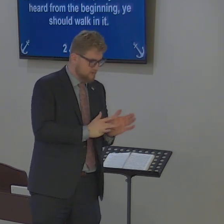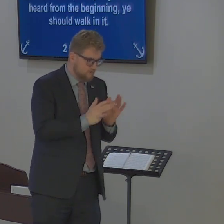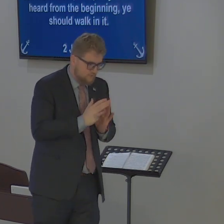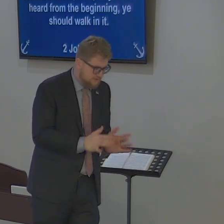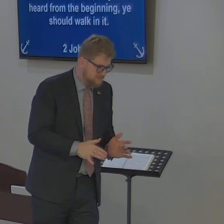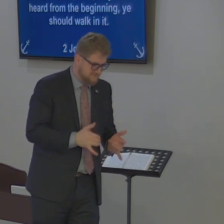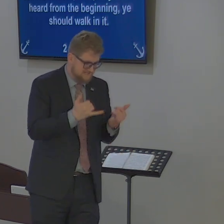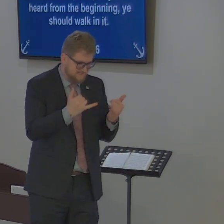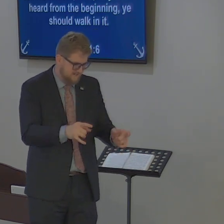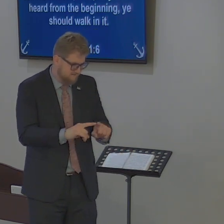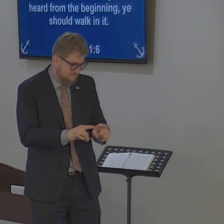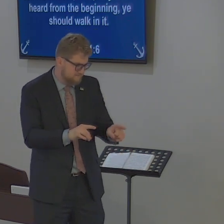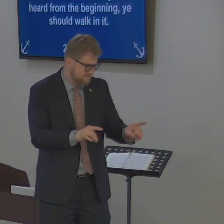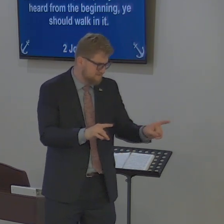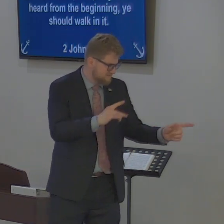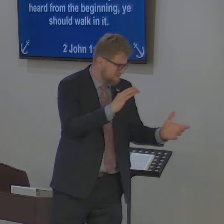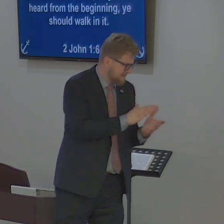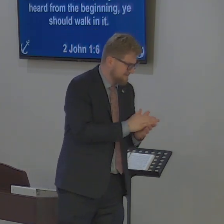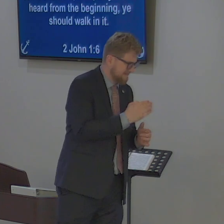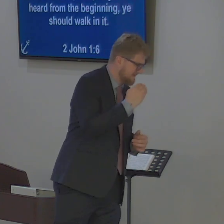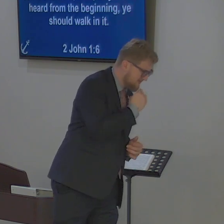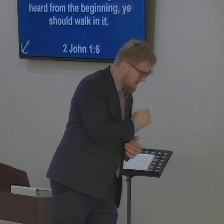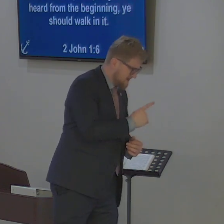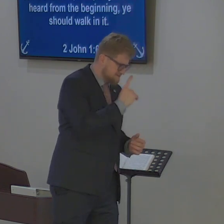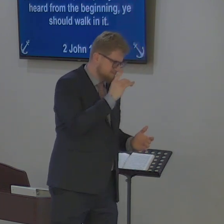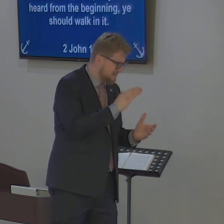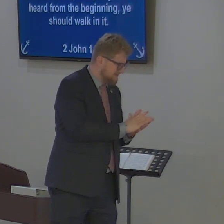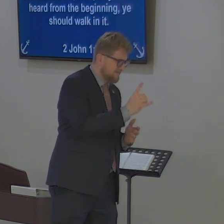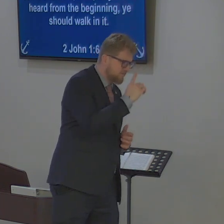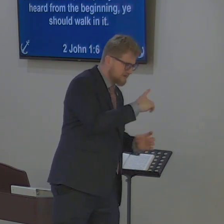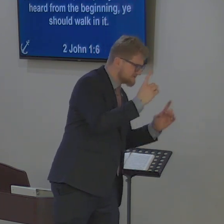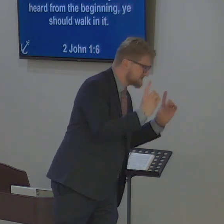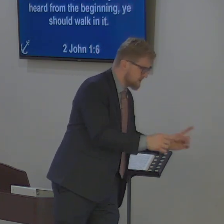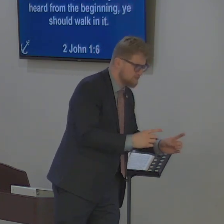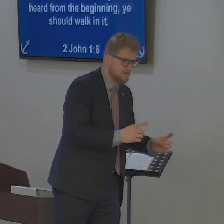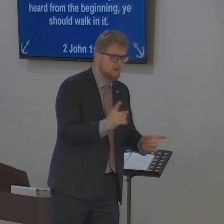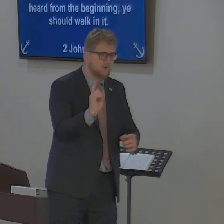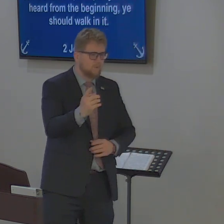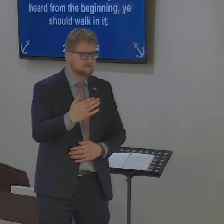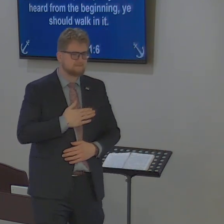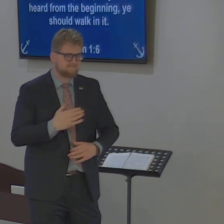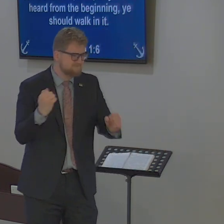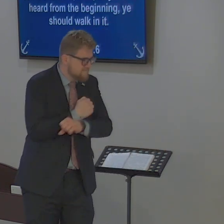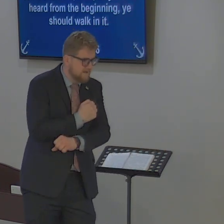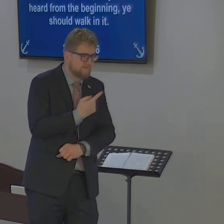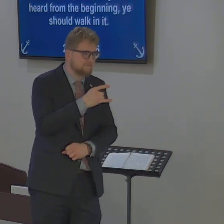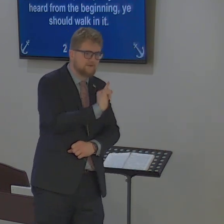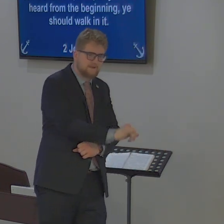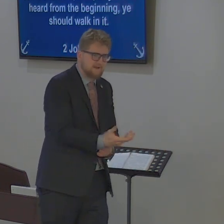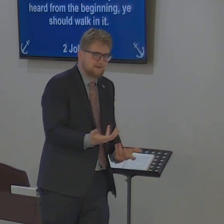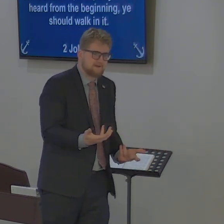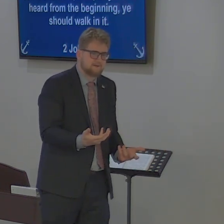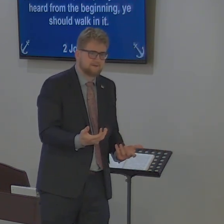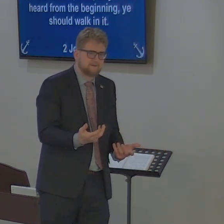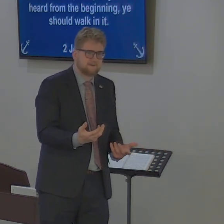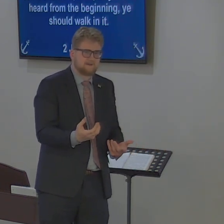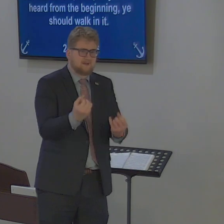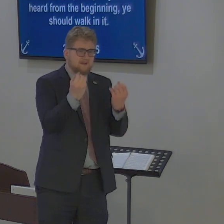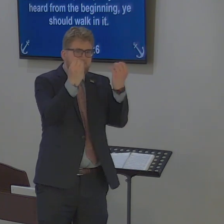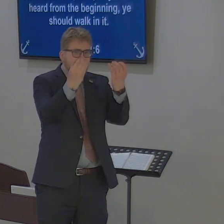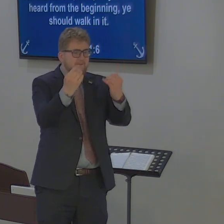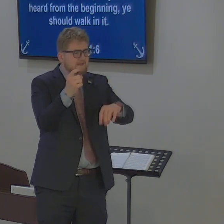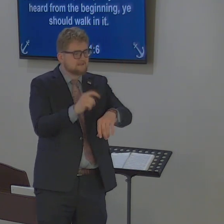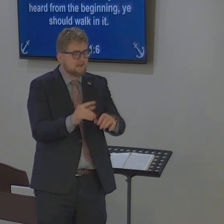of believing a heretic and believing false doctrine? Where is our fight? So many times today, Christians just say,